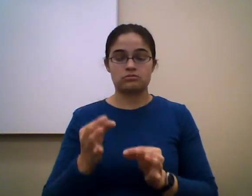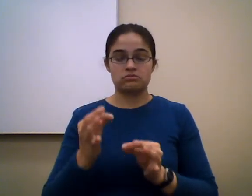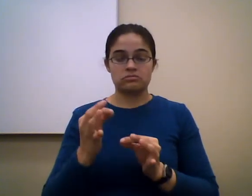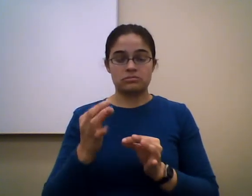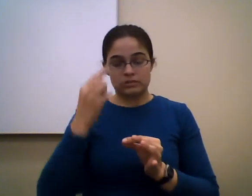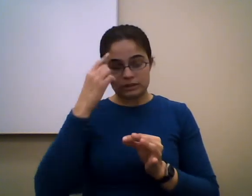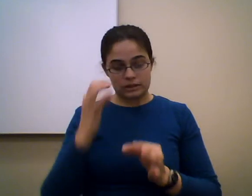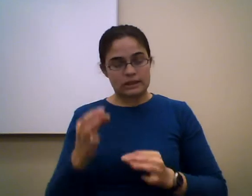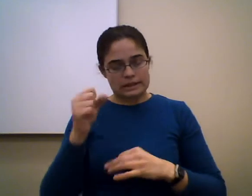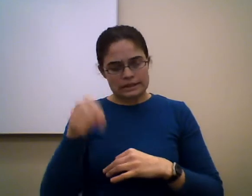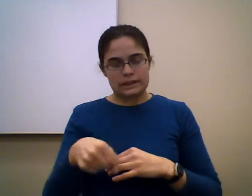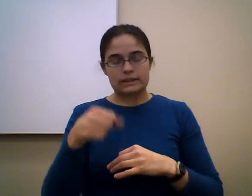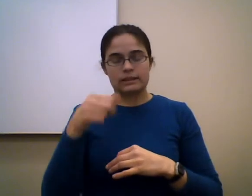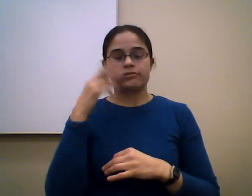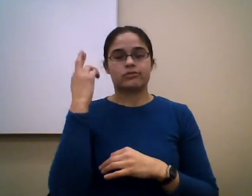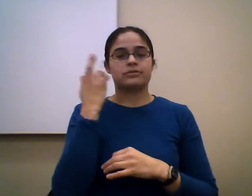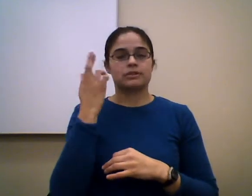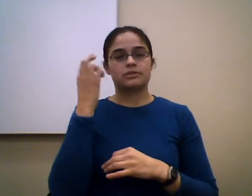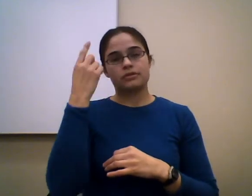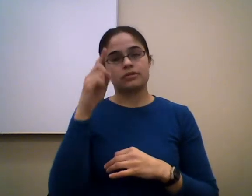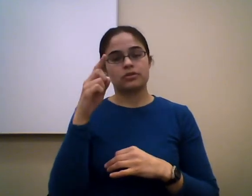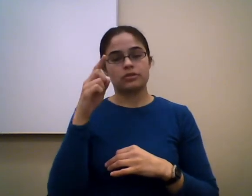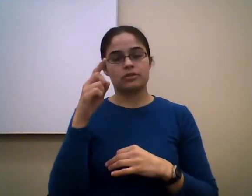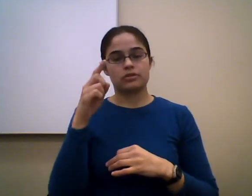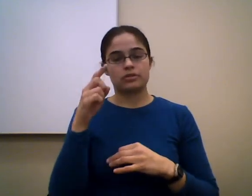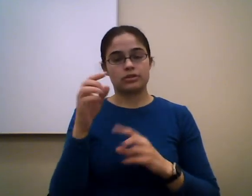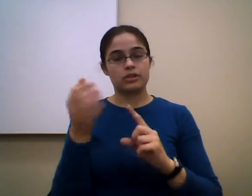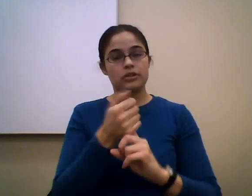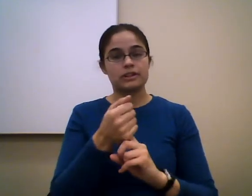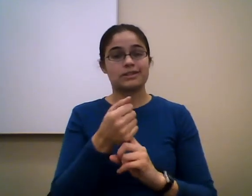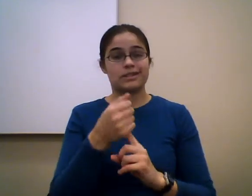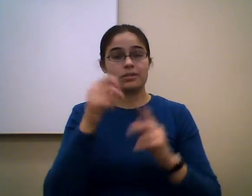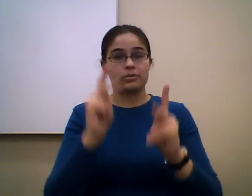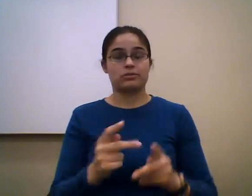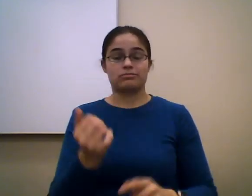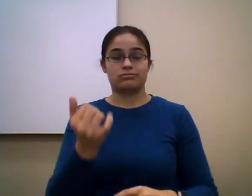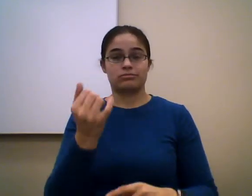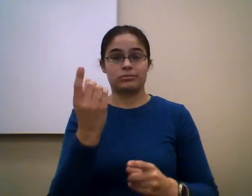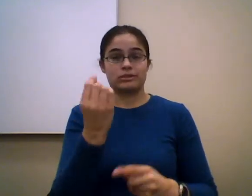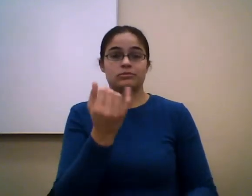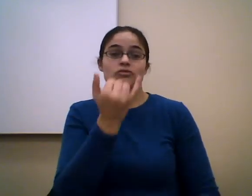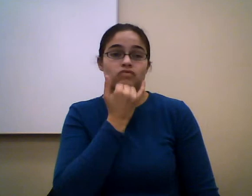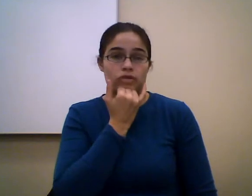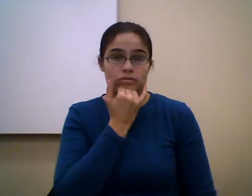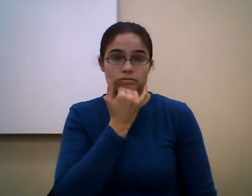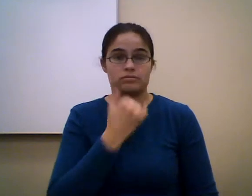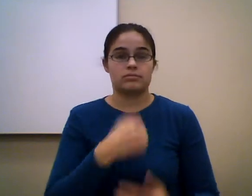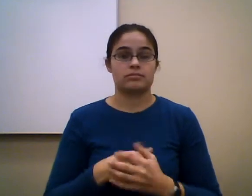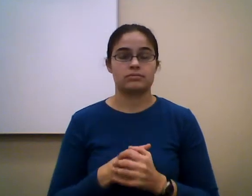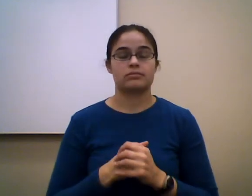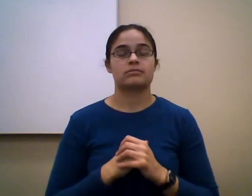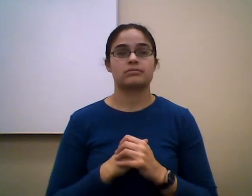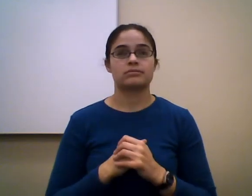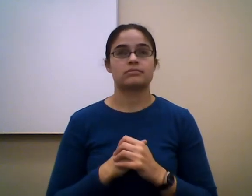individual has committed an offense. It's on that point that if there's no probable cause